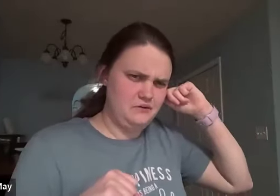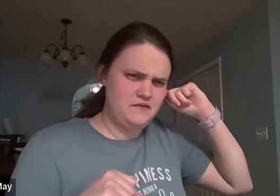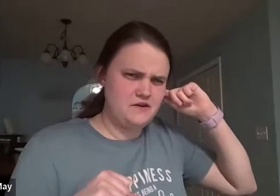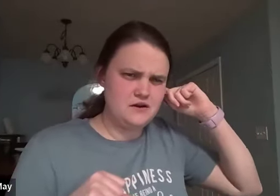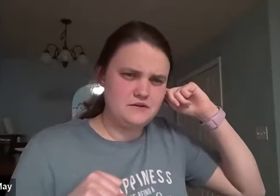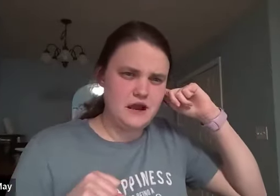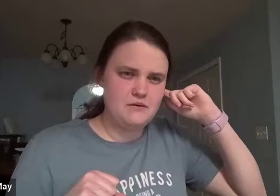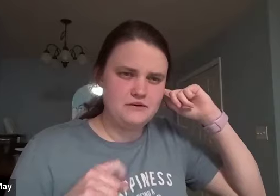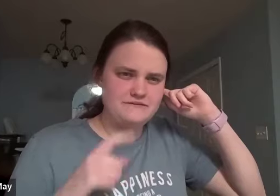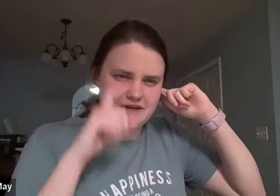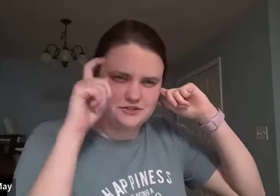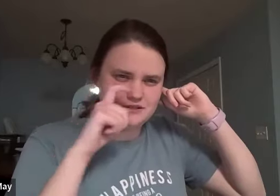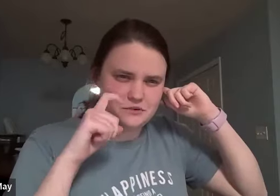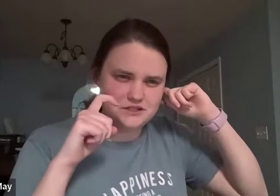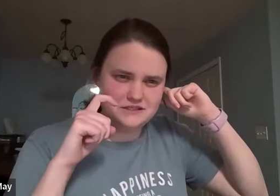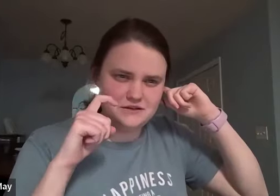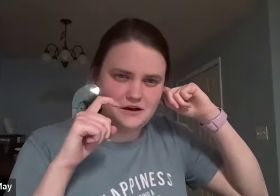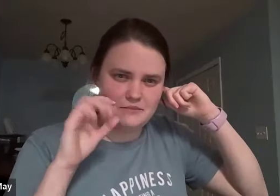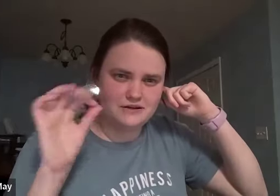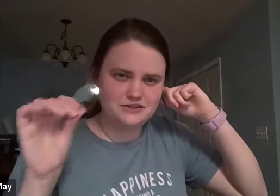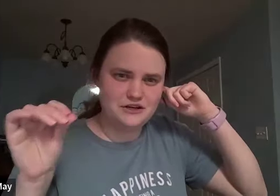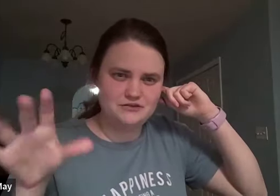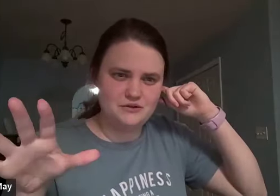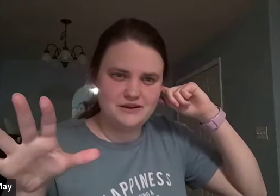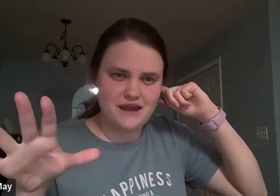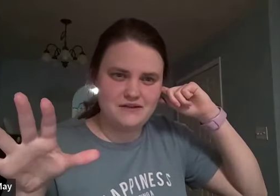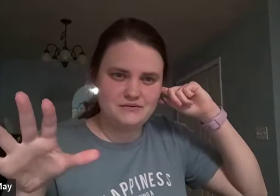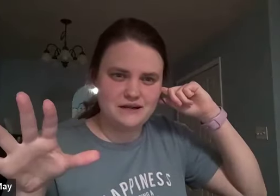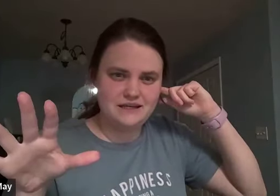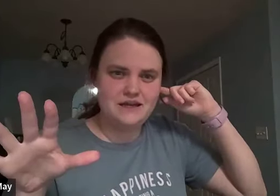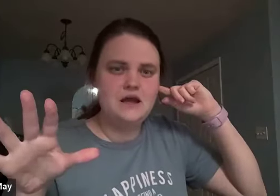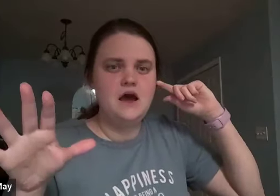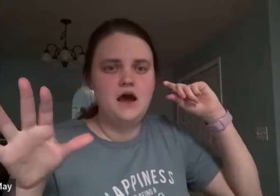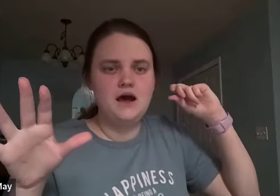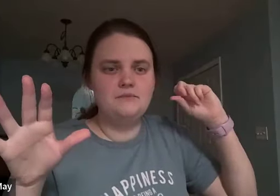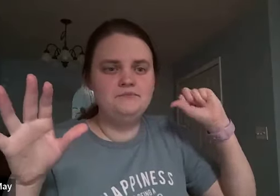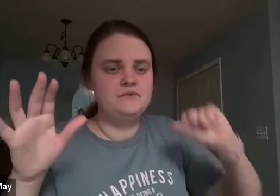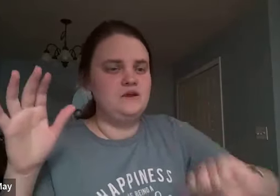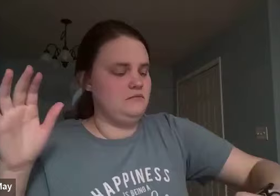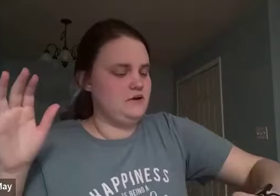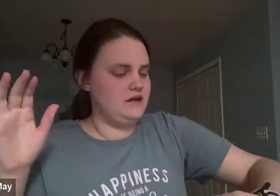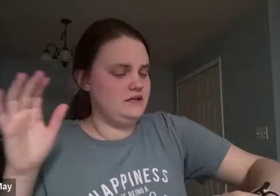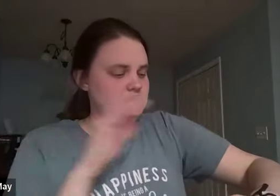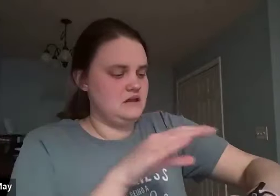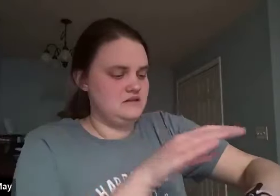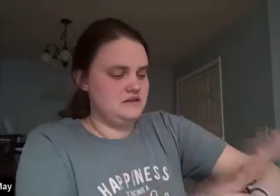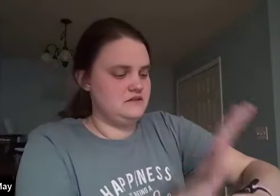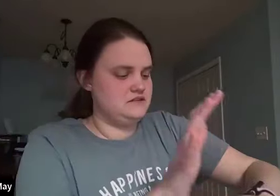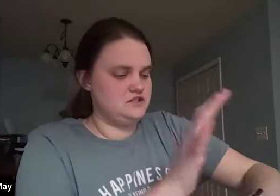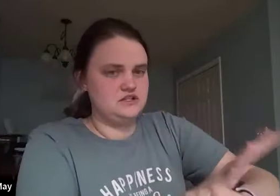know if I've gone over how important facial expressions are. I'm not going to try to go too long if I have already. But I think this is just a